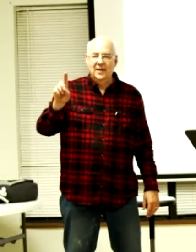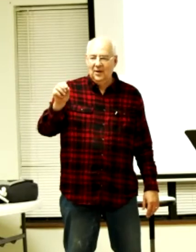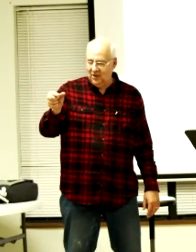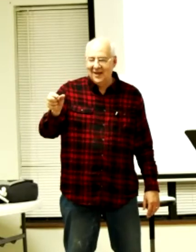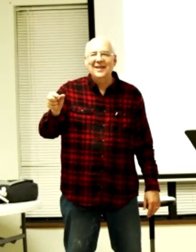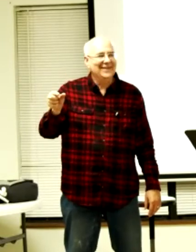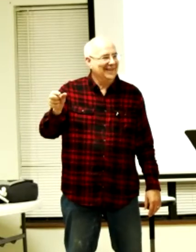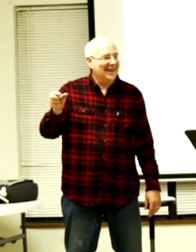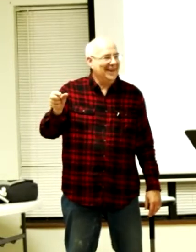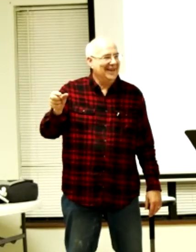D-O-G. Okay.